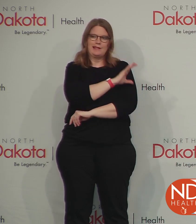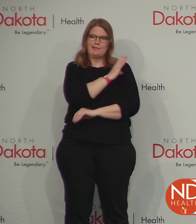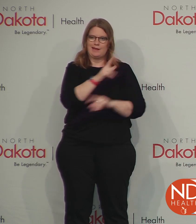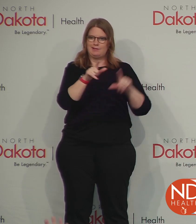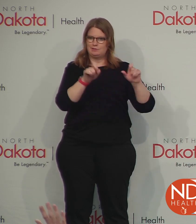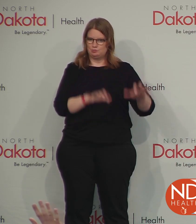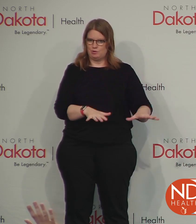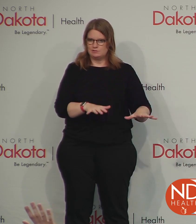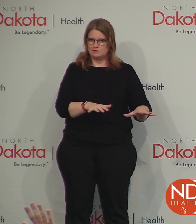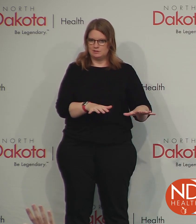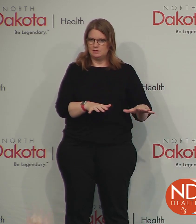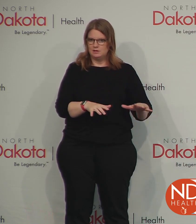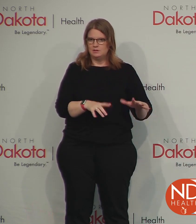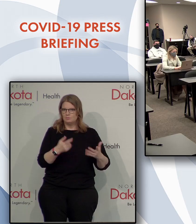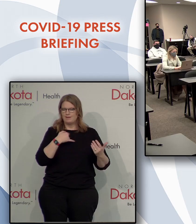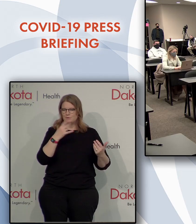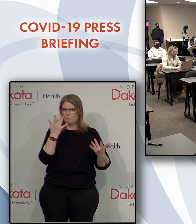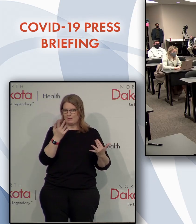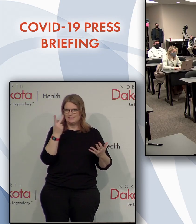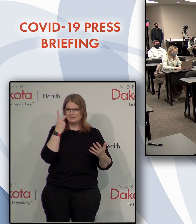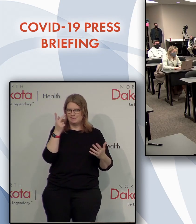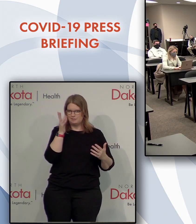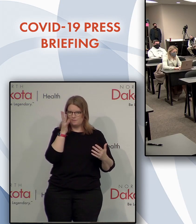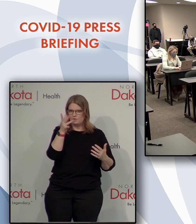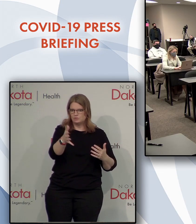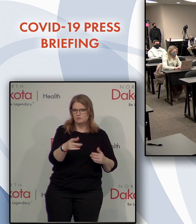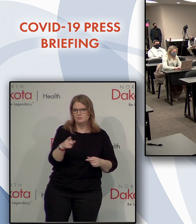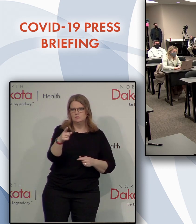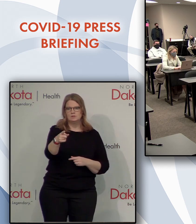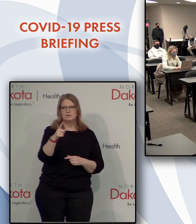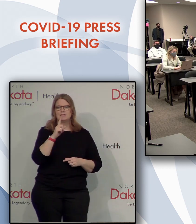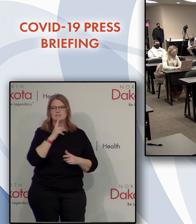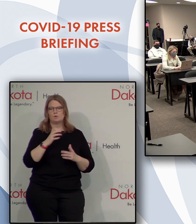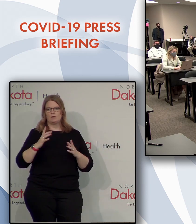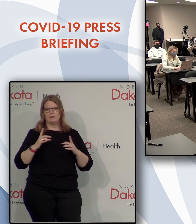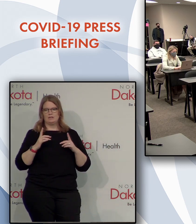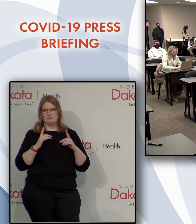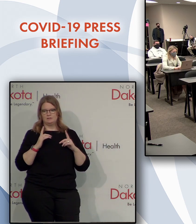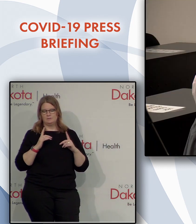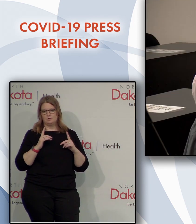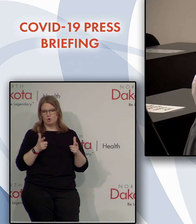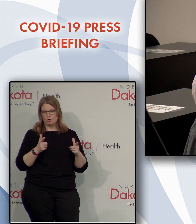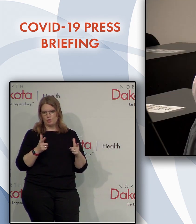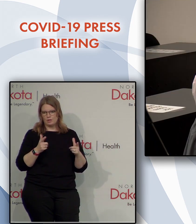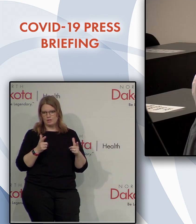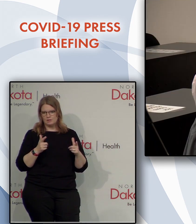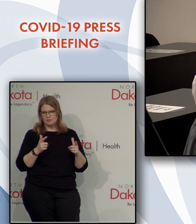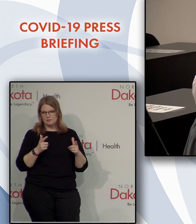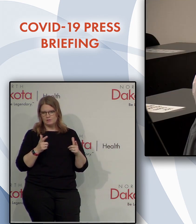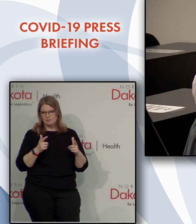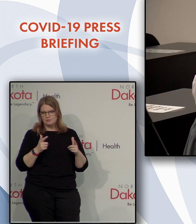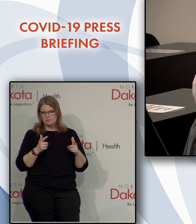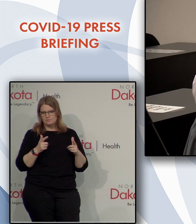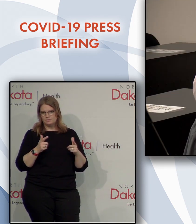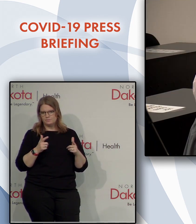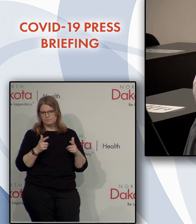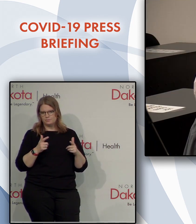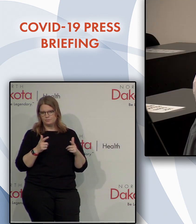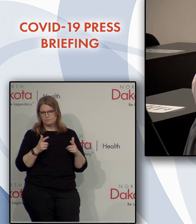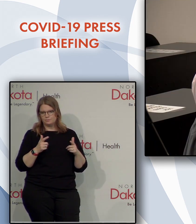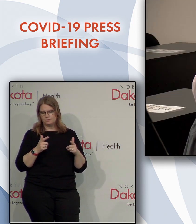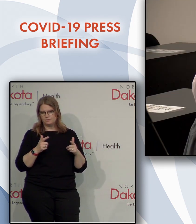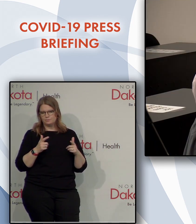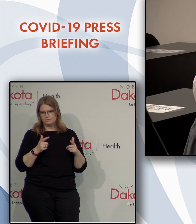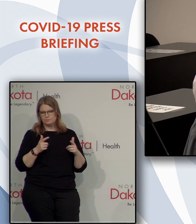vaccine. Jack? Is it too early, Molly, to say what form vaccinations will take for the general public? With